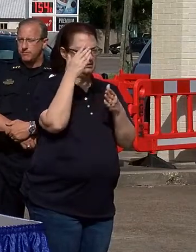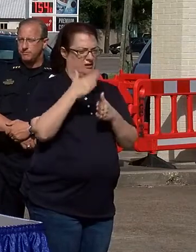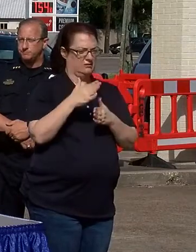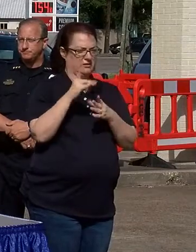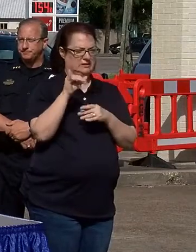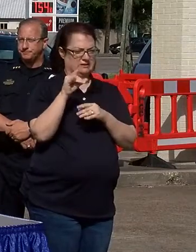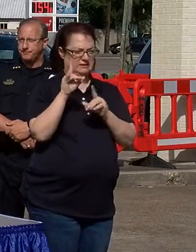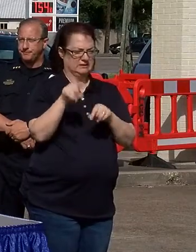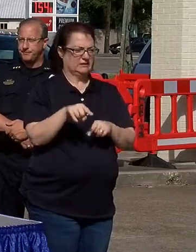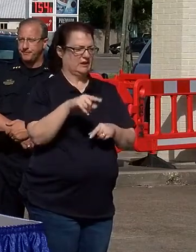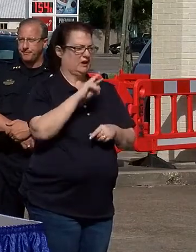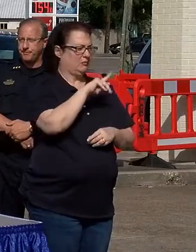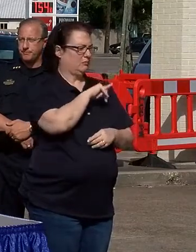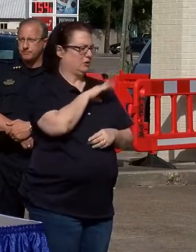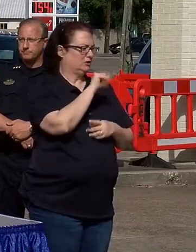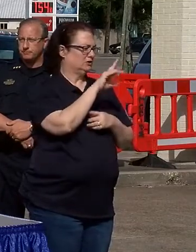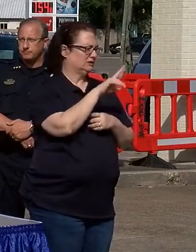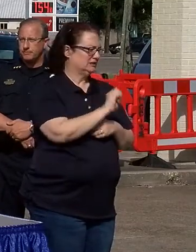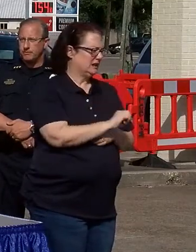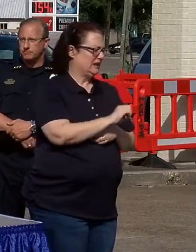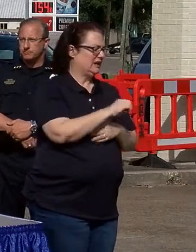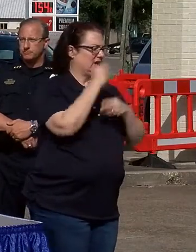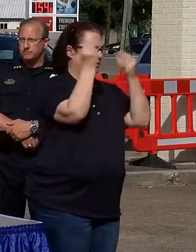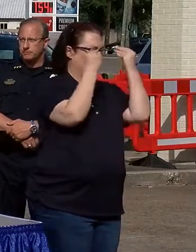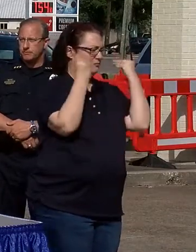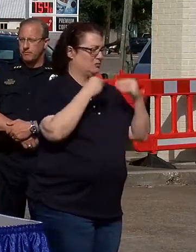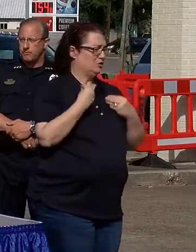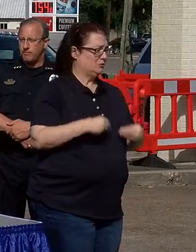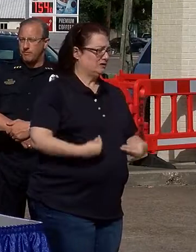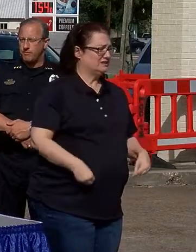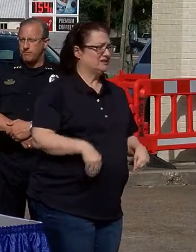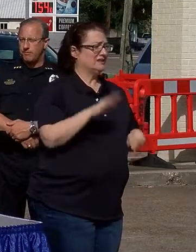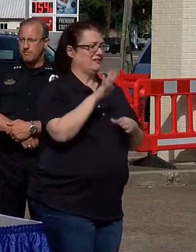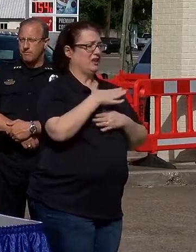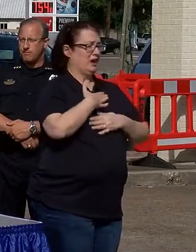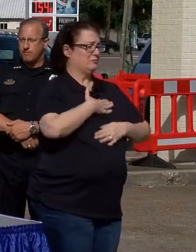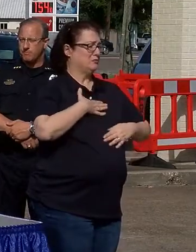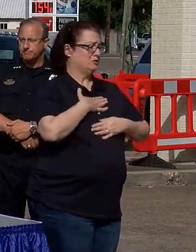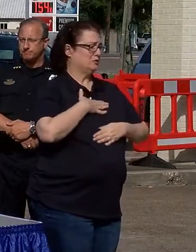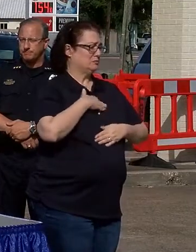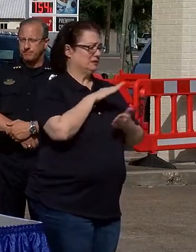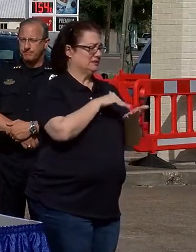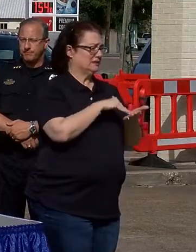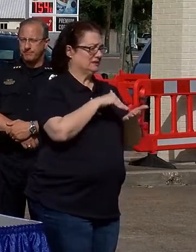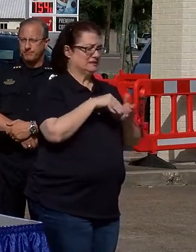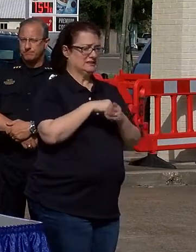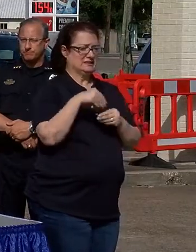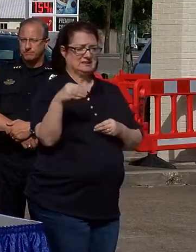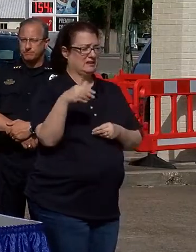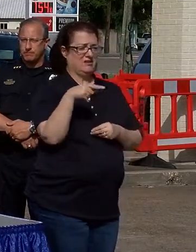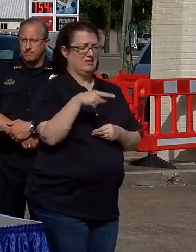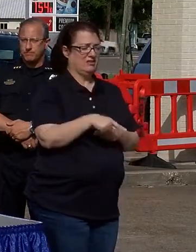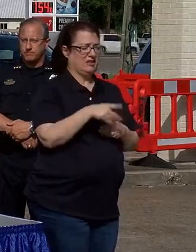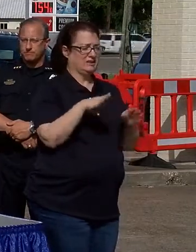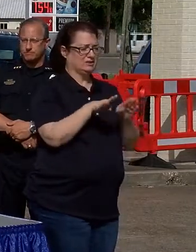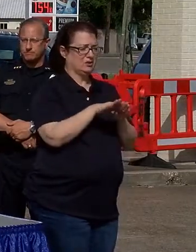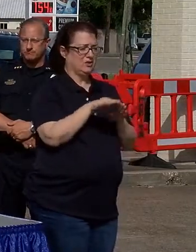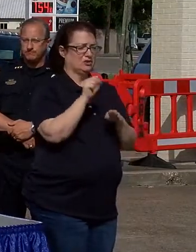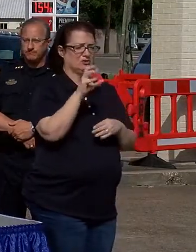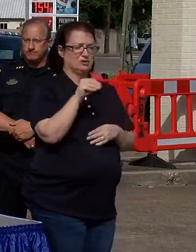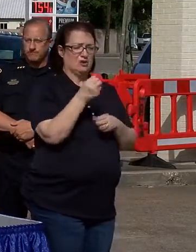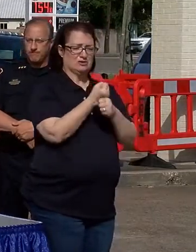personal care and grooming businesses, public amusement, indoors and outdoors. Those have been deemed the closure of non-essential businesses. So in our safe